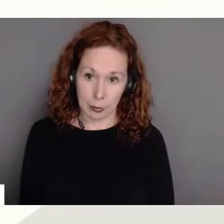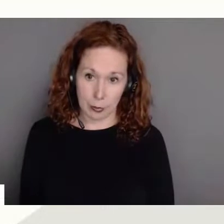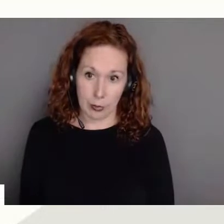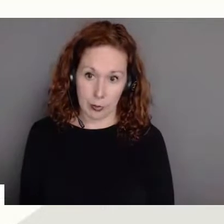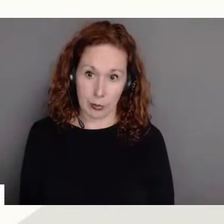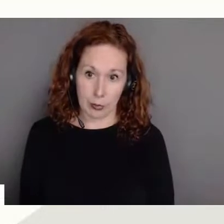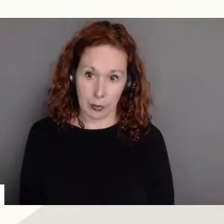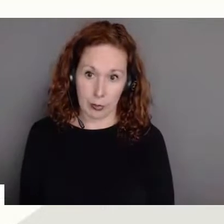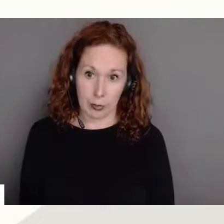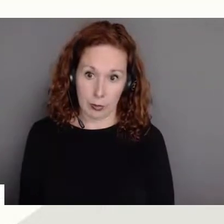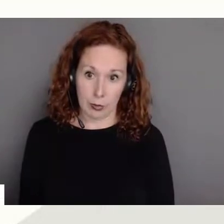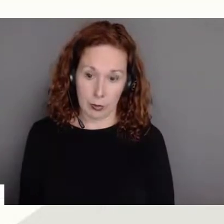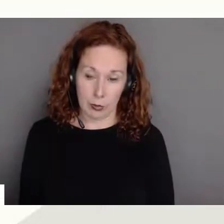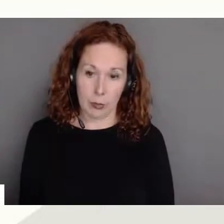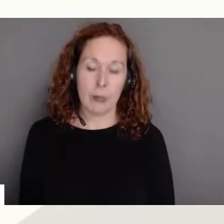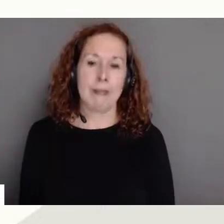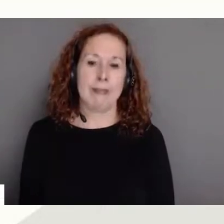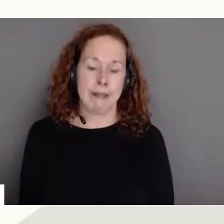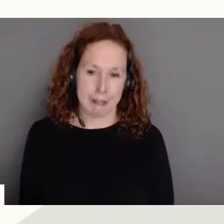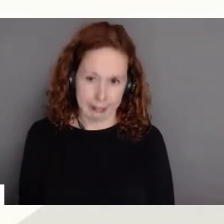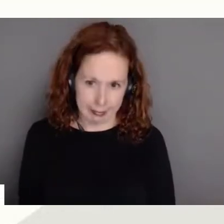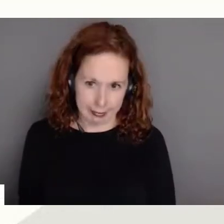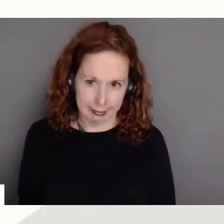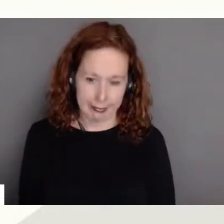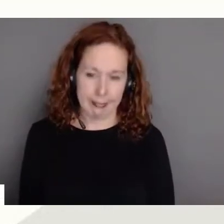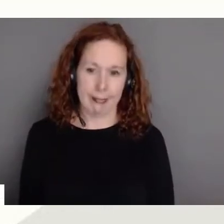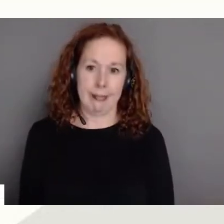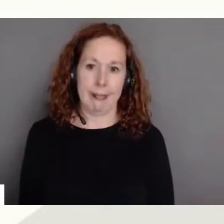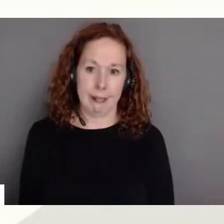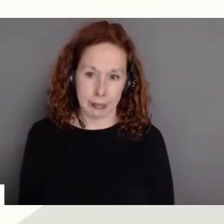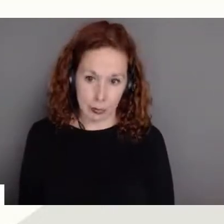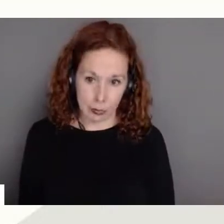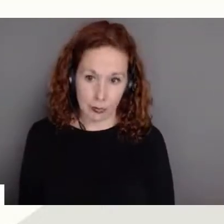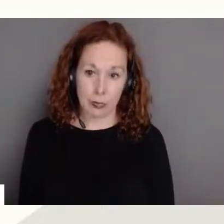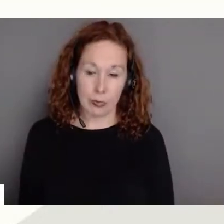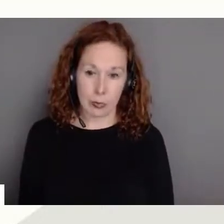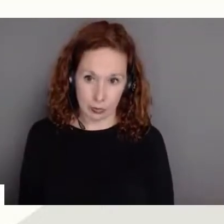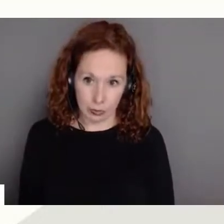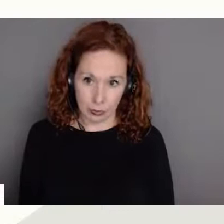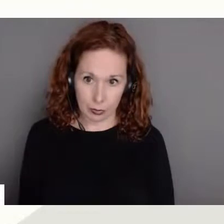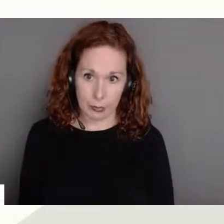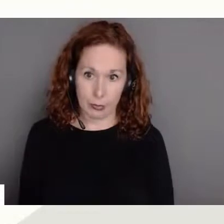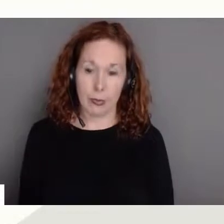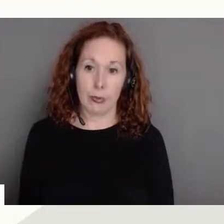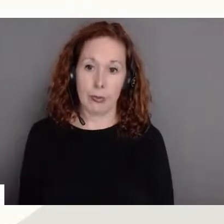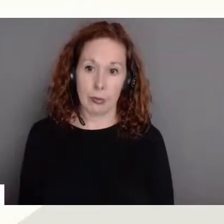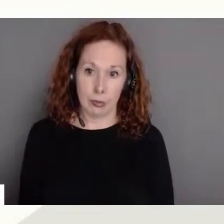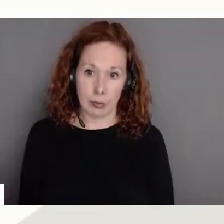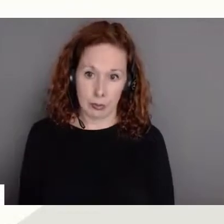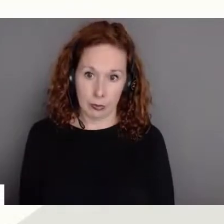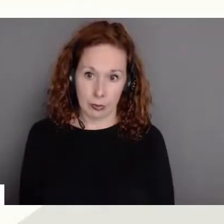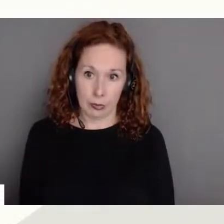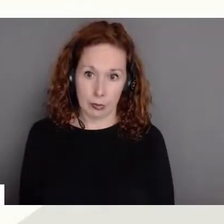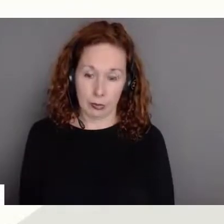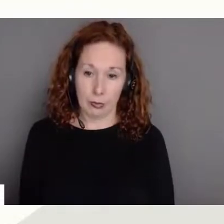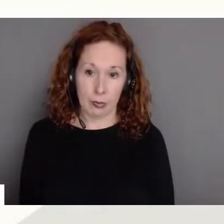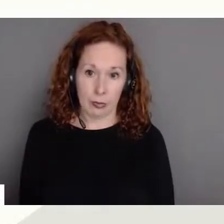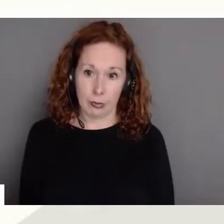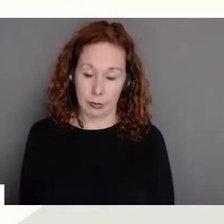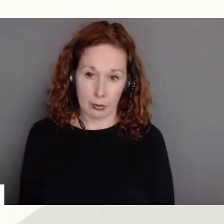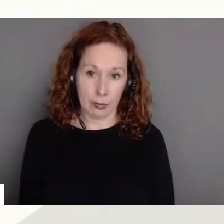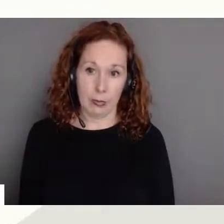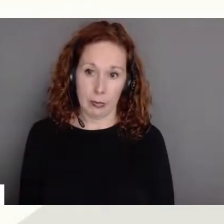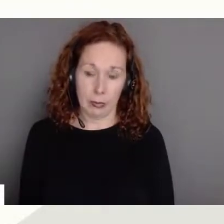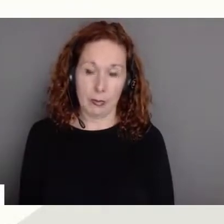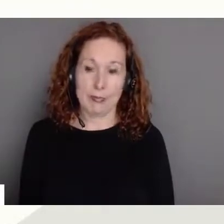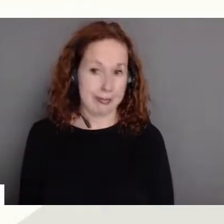can't quite understand the person that you are interpreting? Like, maybe, for an example, the concert example where maybe she's muffling her words a bit because she's out of breath